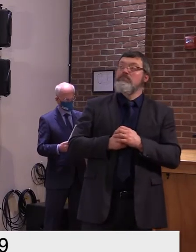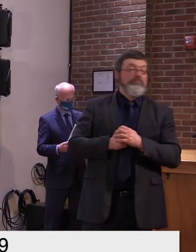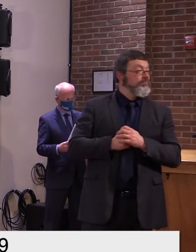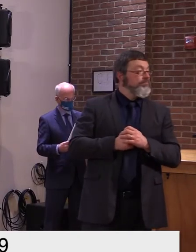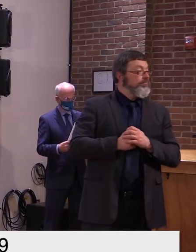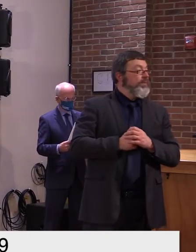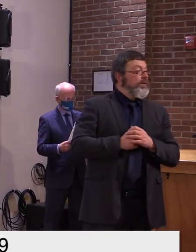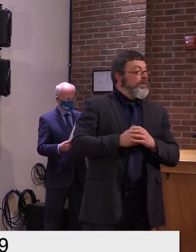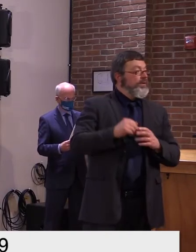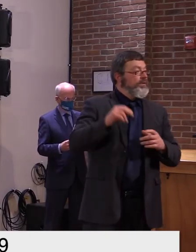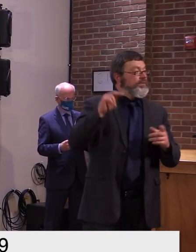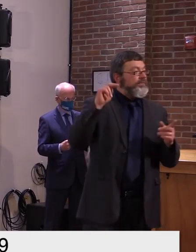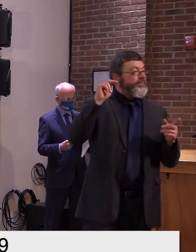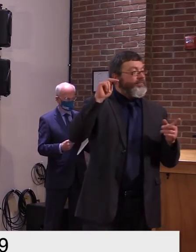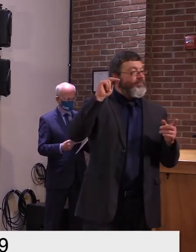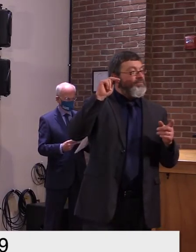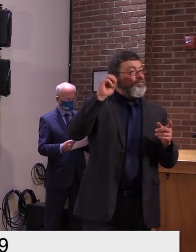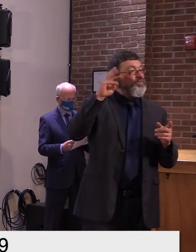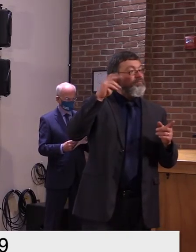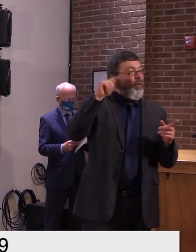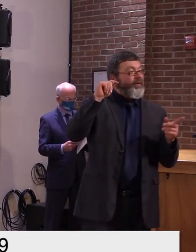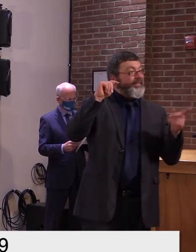Ed, Newport Daily Express.